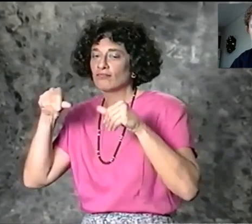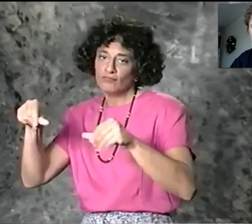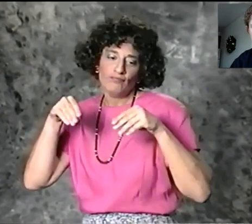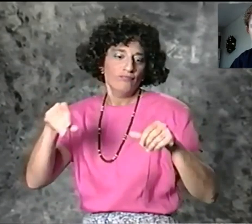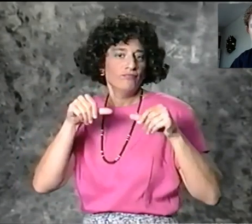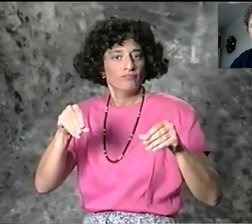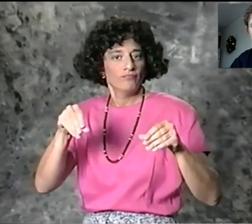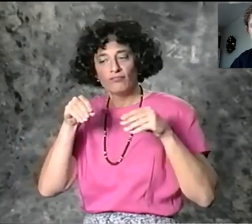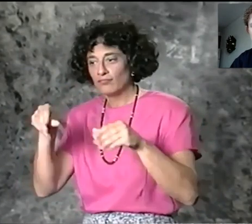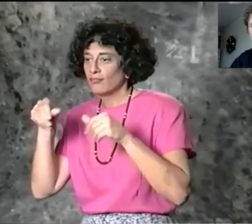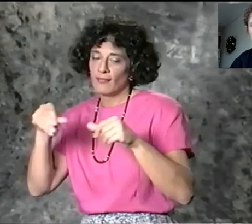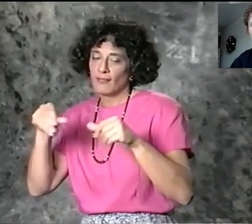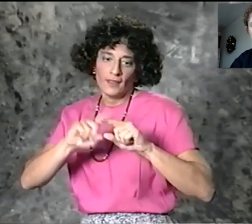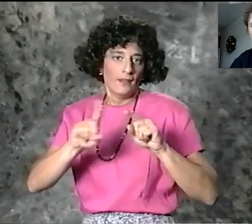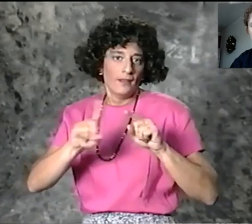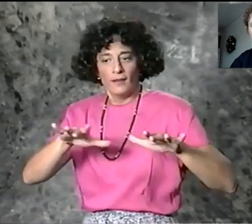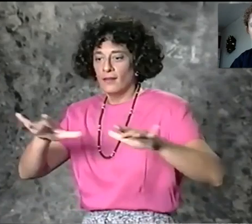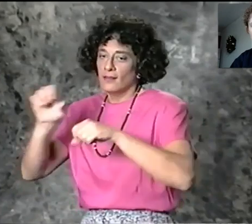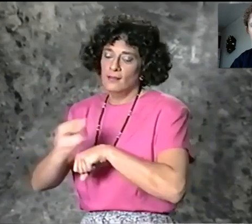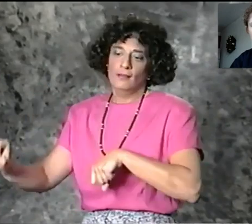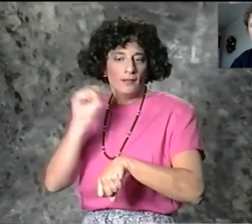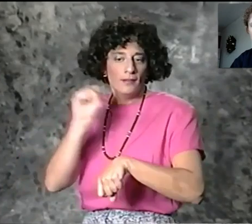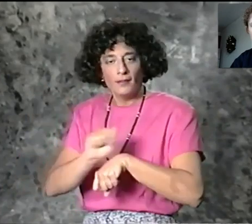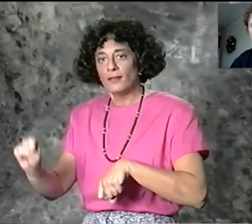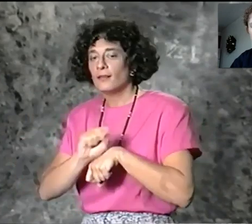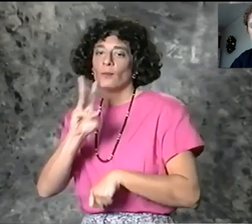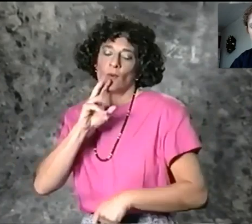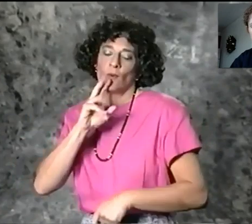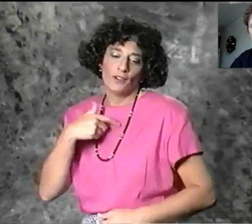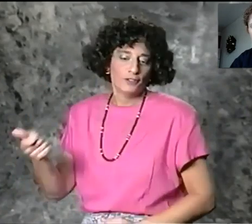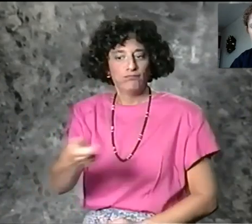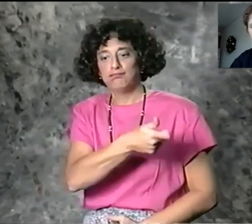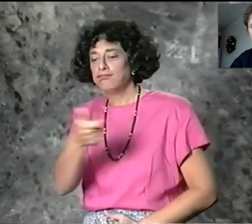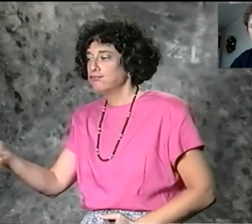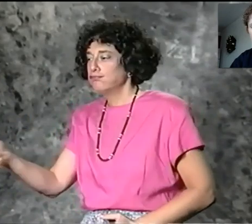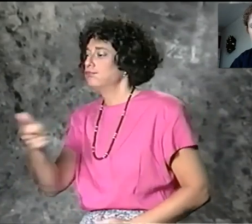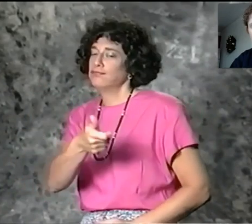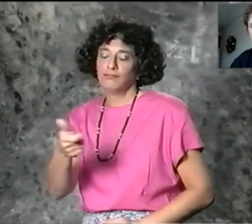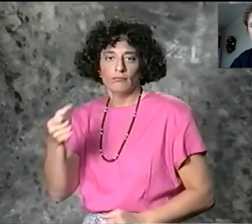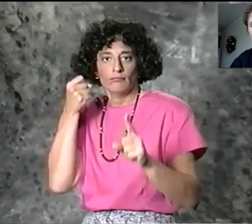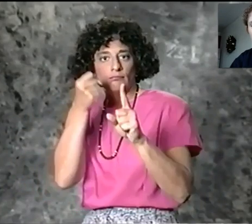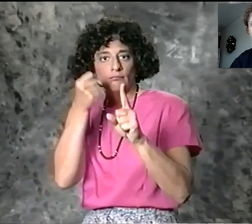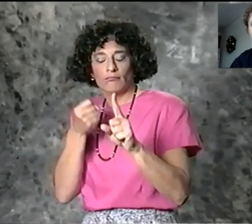And we would sit there and plant all the seeds, and it was a lot of work. And watering